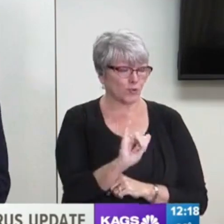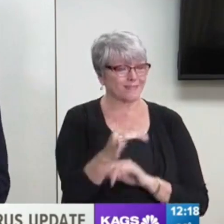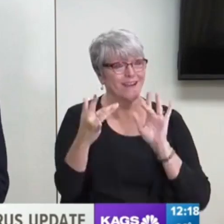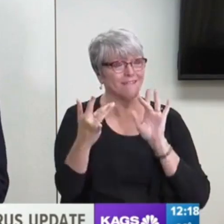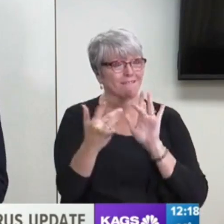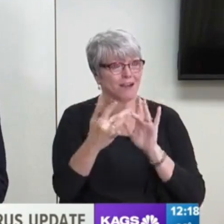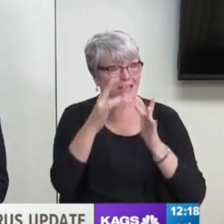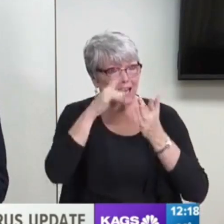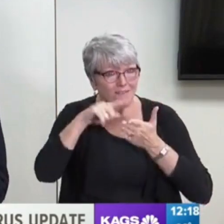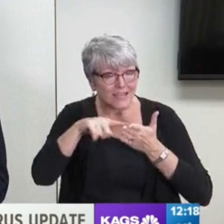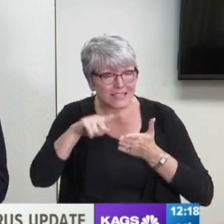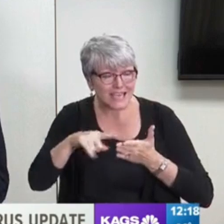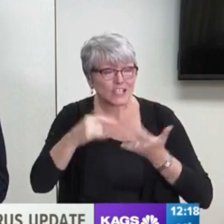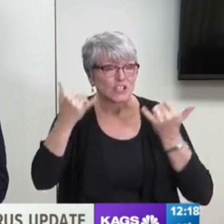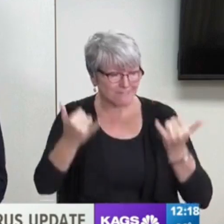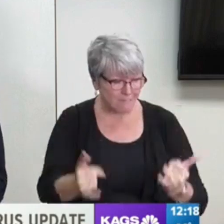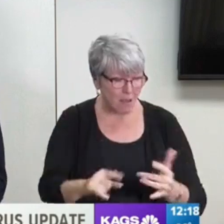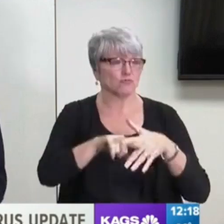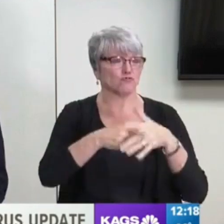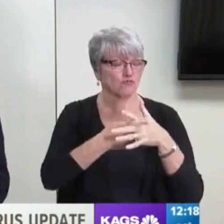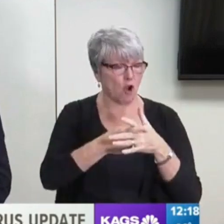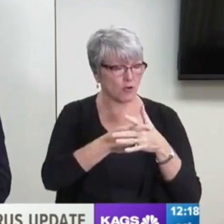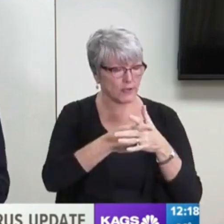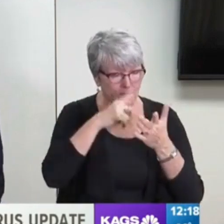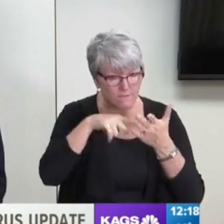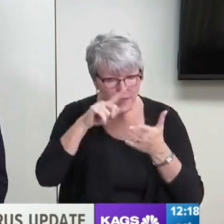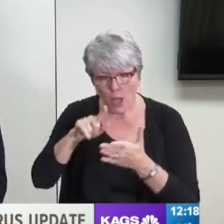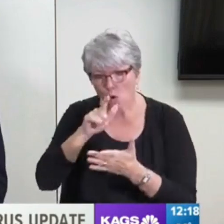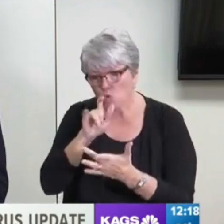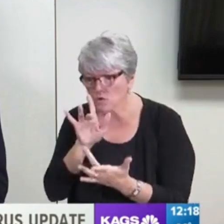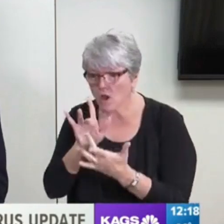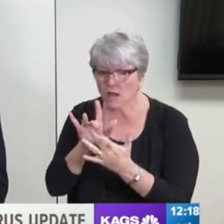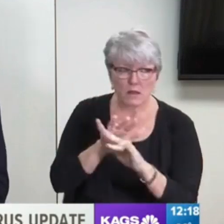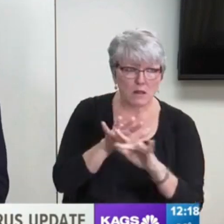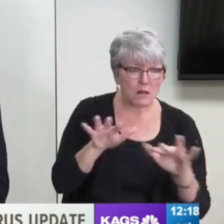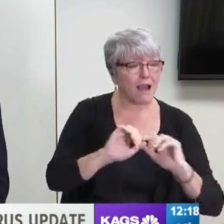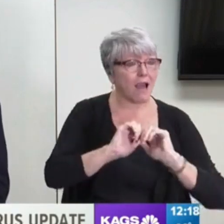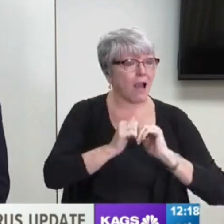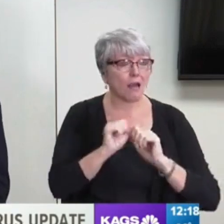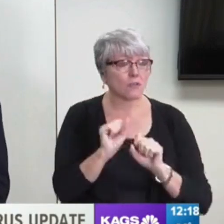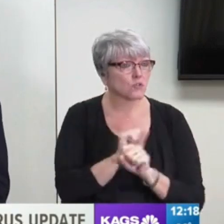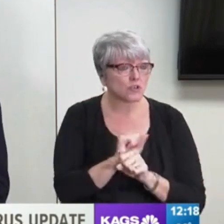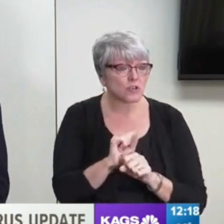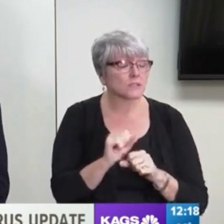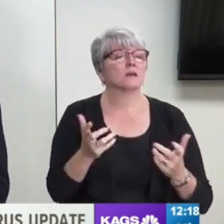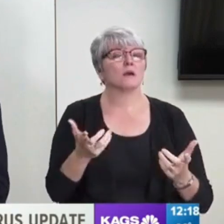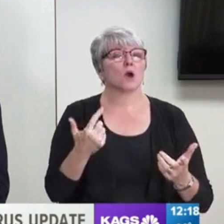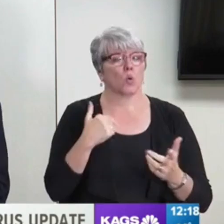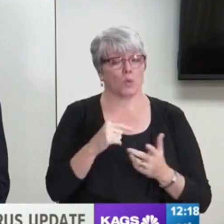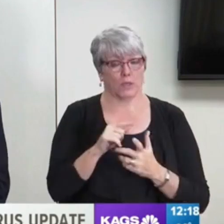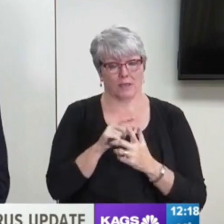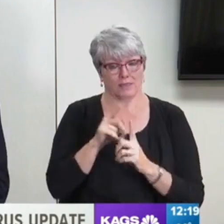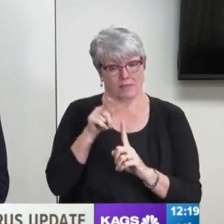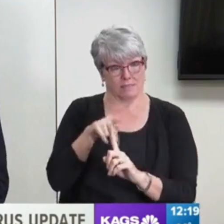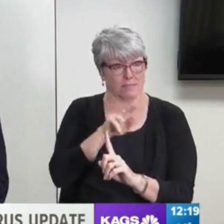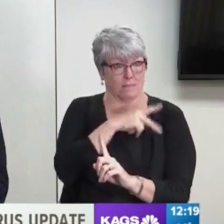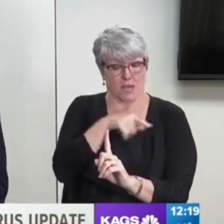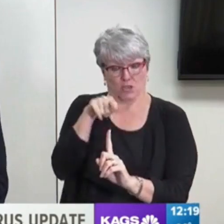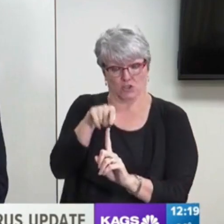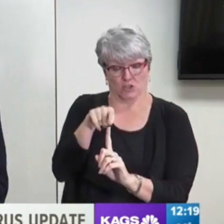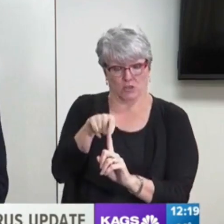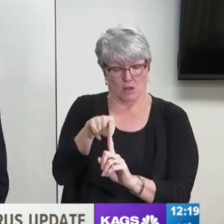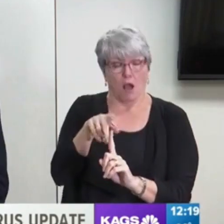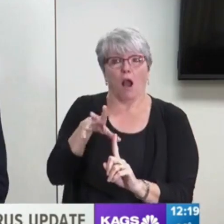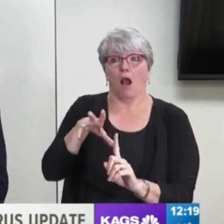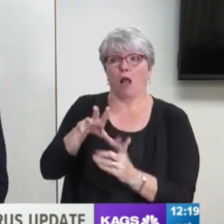contact investigation is already underway. The way that this works is that we are in touch with the patient. The patient finds out